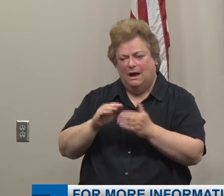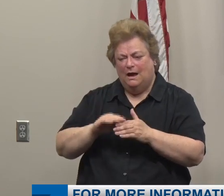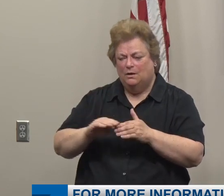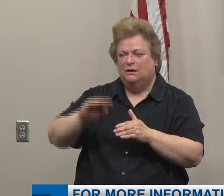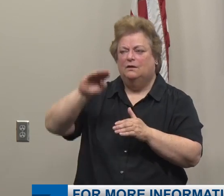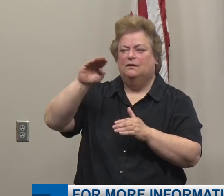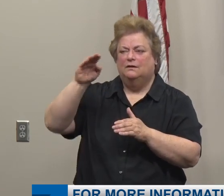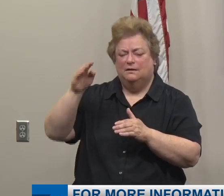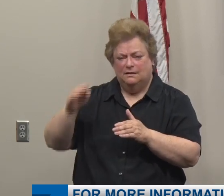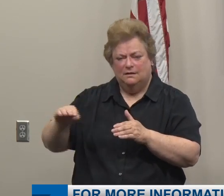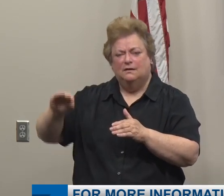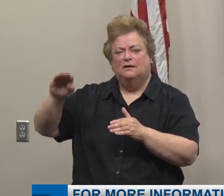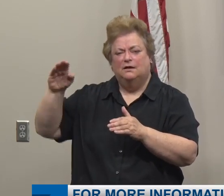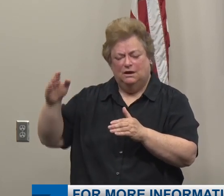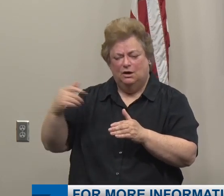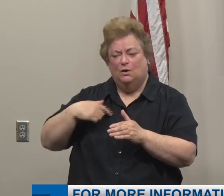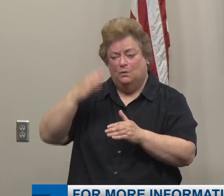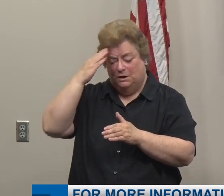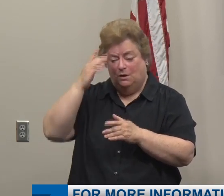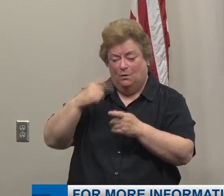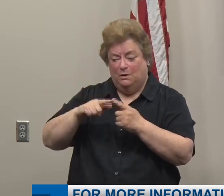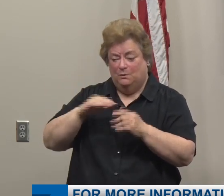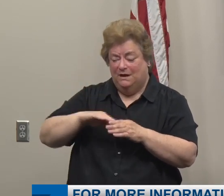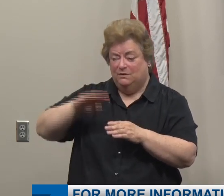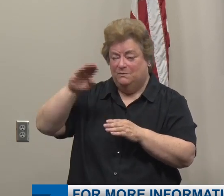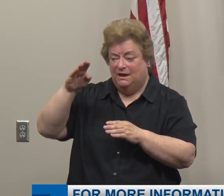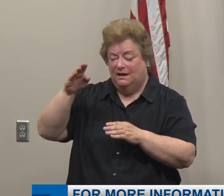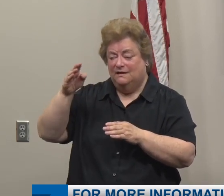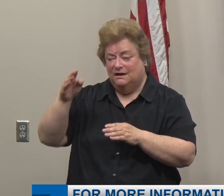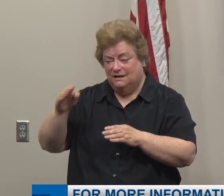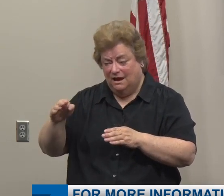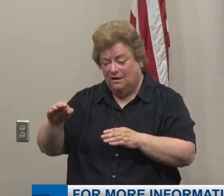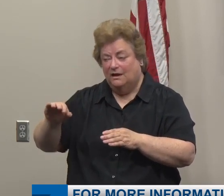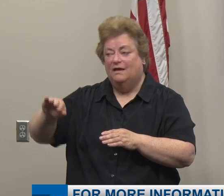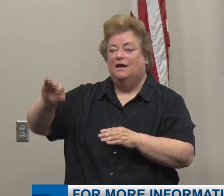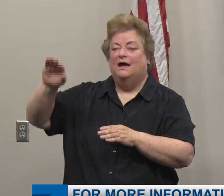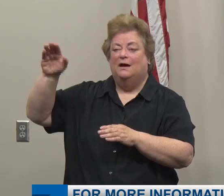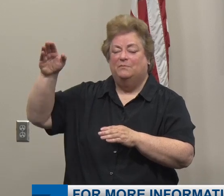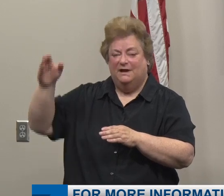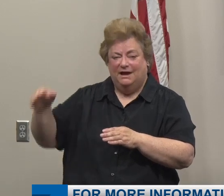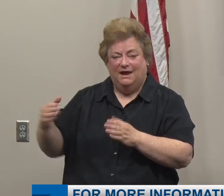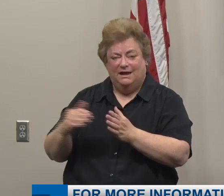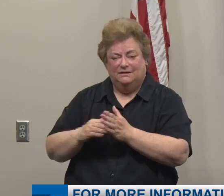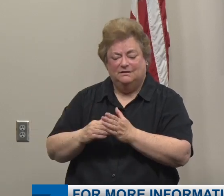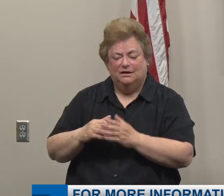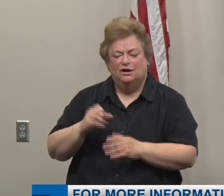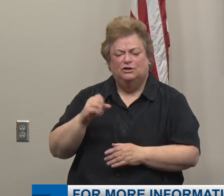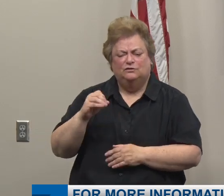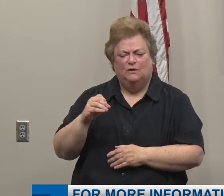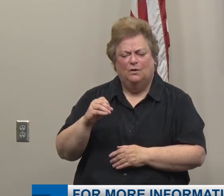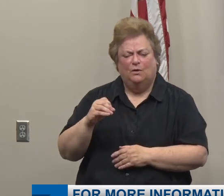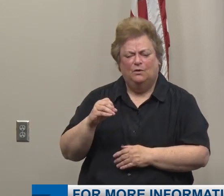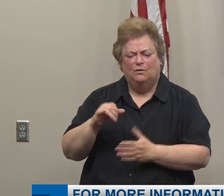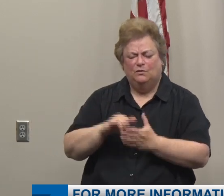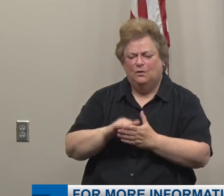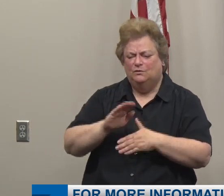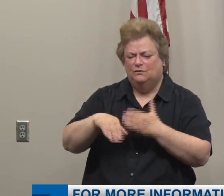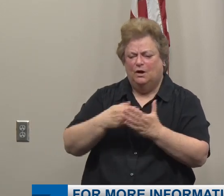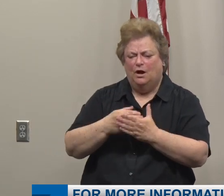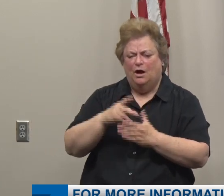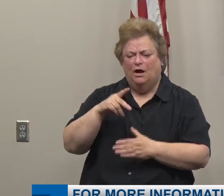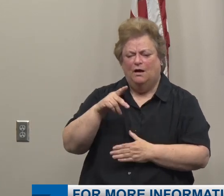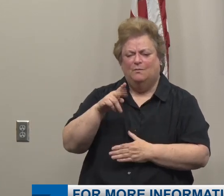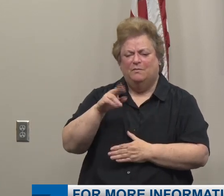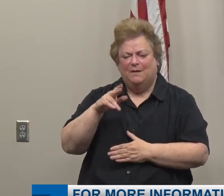rises and then when there's some peak and maybe a little downplay and go back up so these are all public health tools